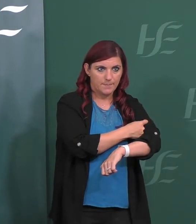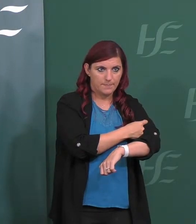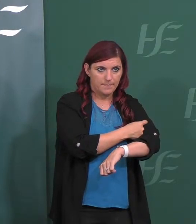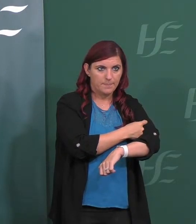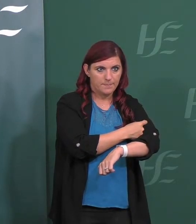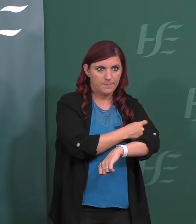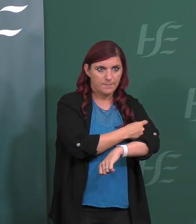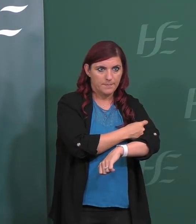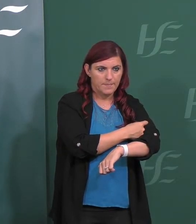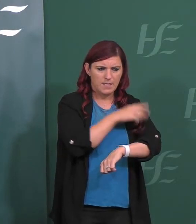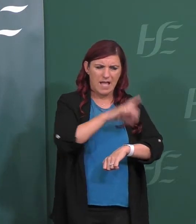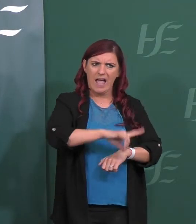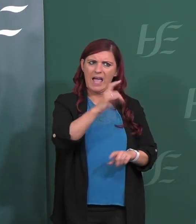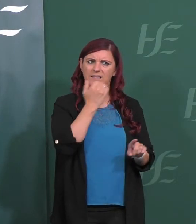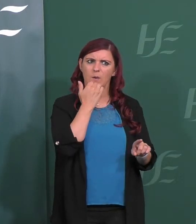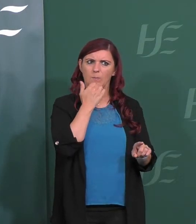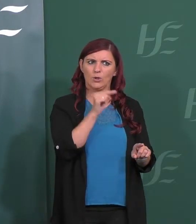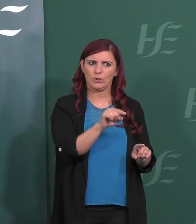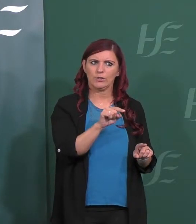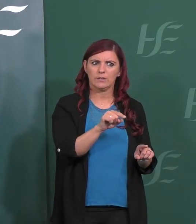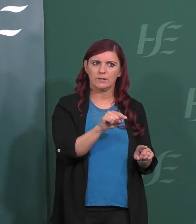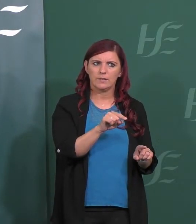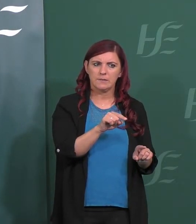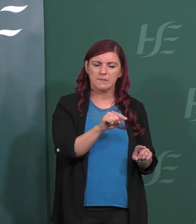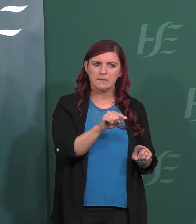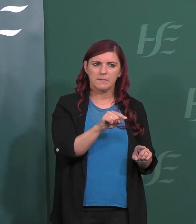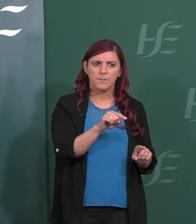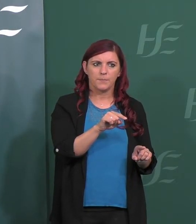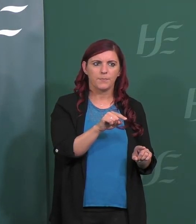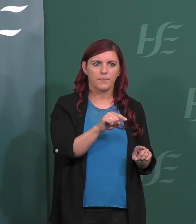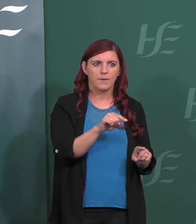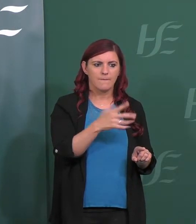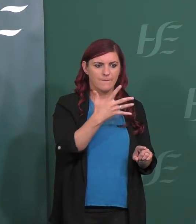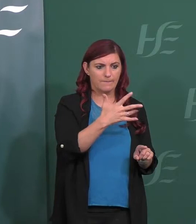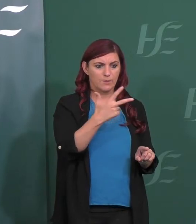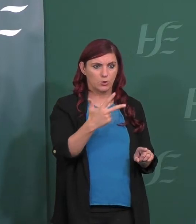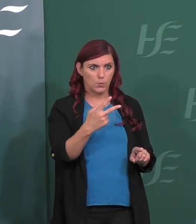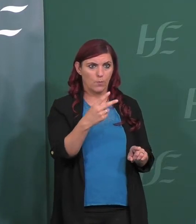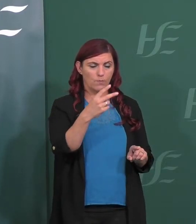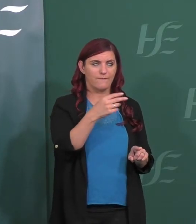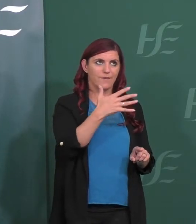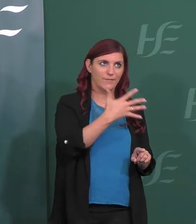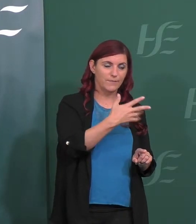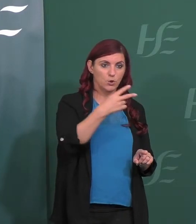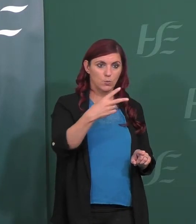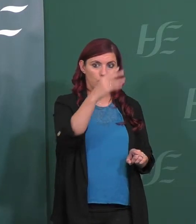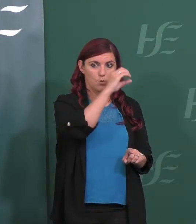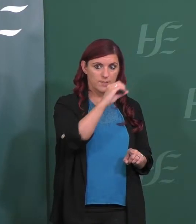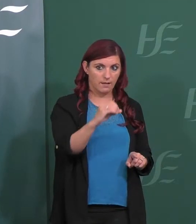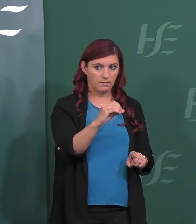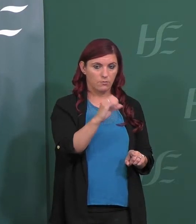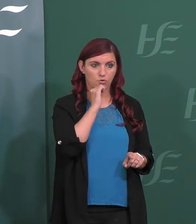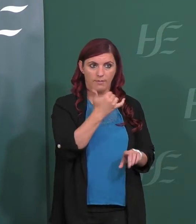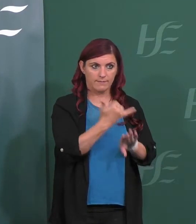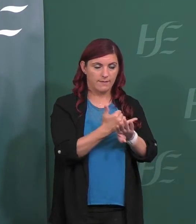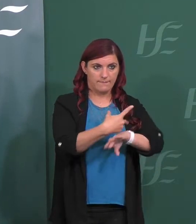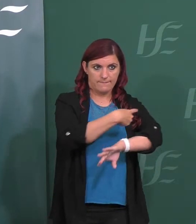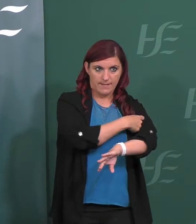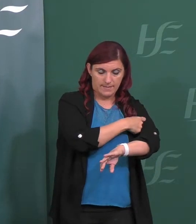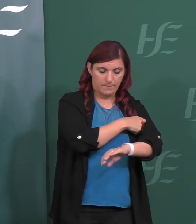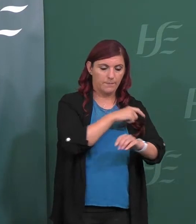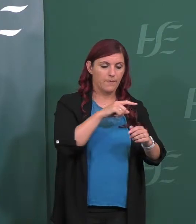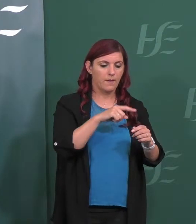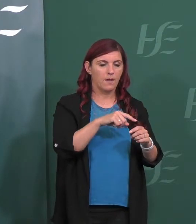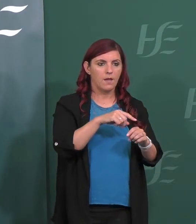of the population who haven't had a first vaccination, but 52% indeed is a high proportion.